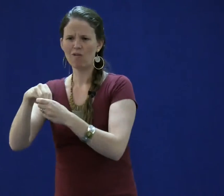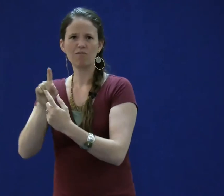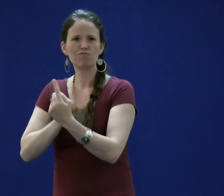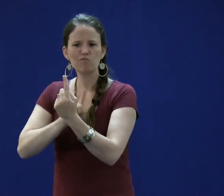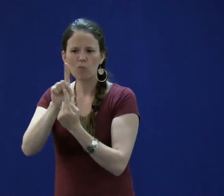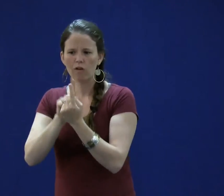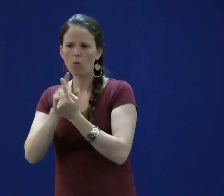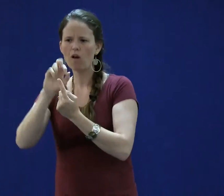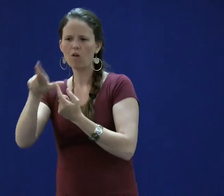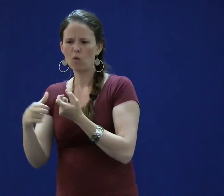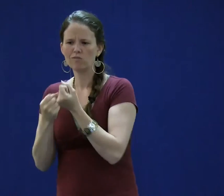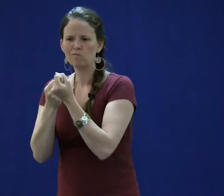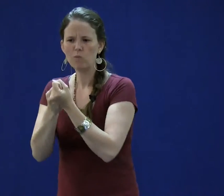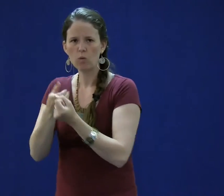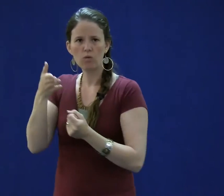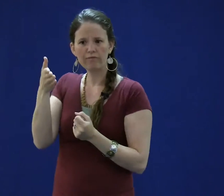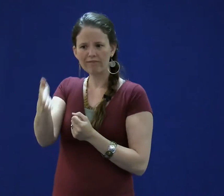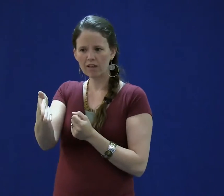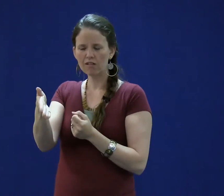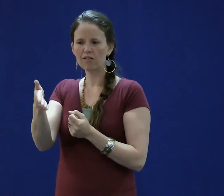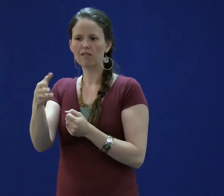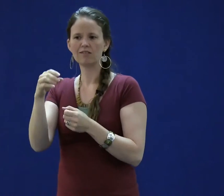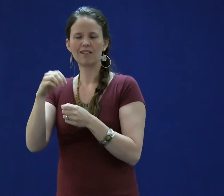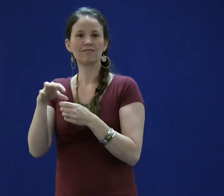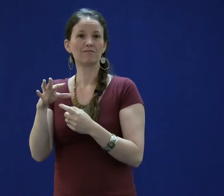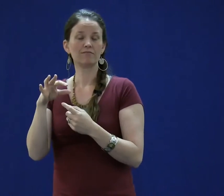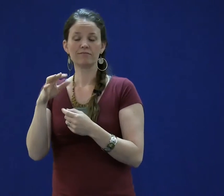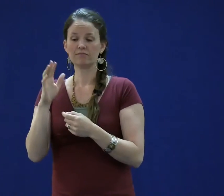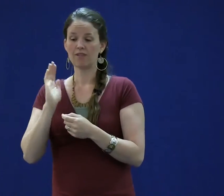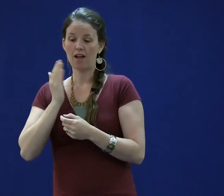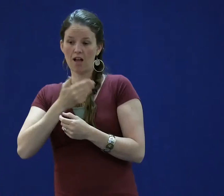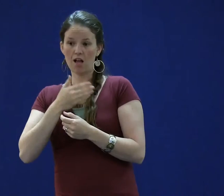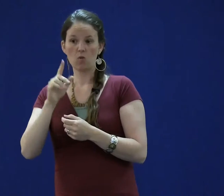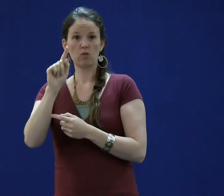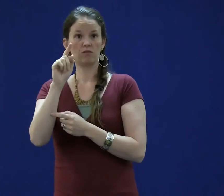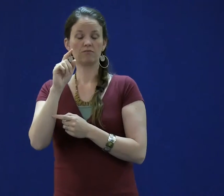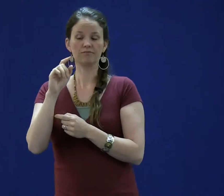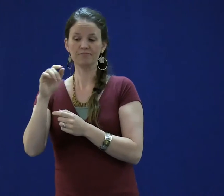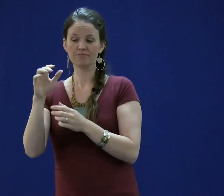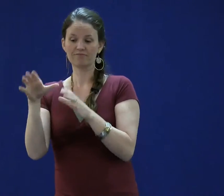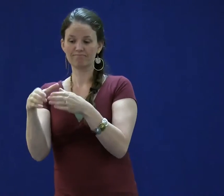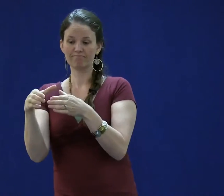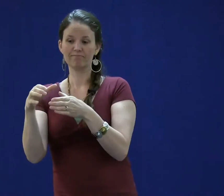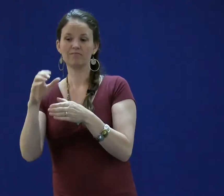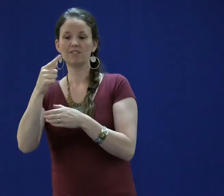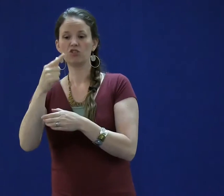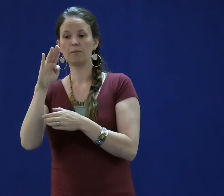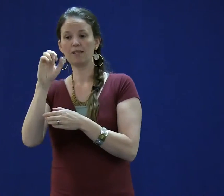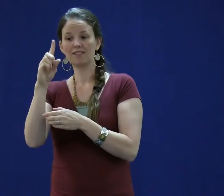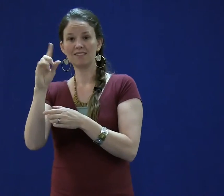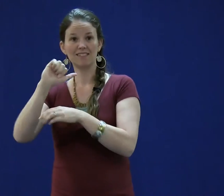Students also have access to support staff and one-on-one support both in the GBSD classroom